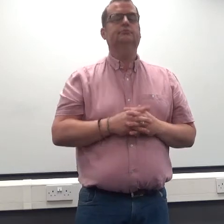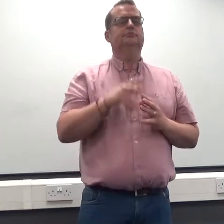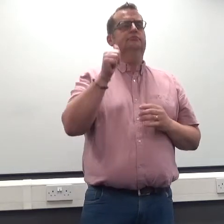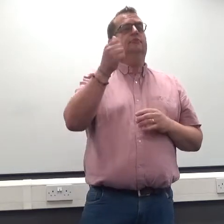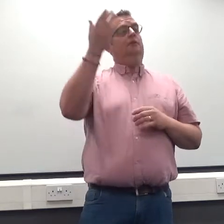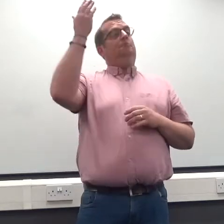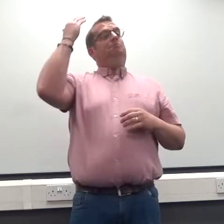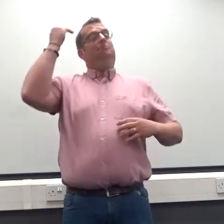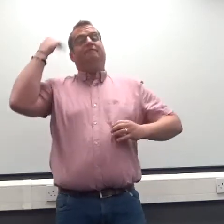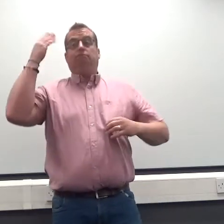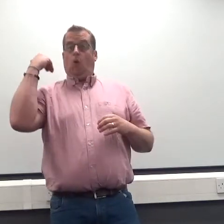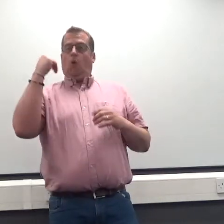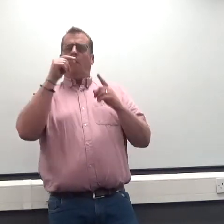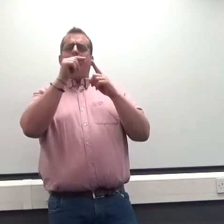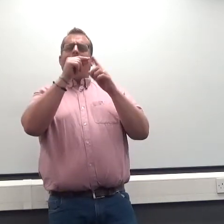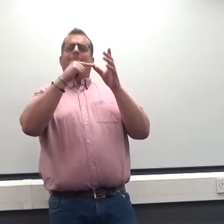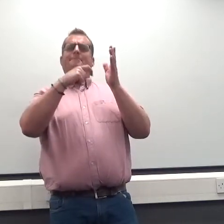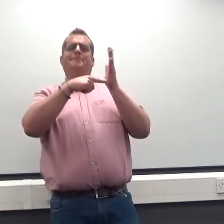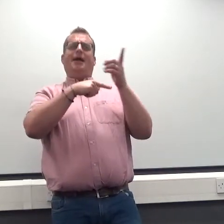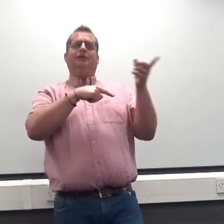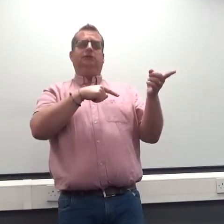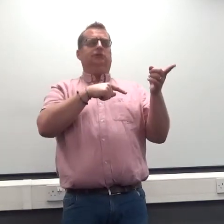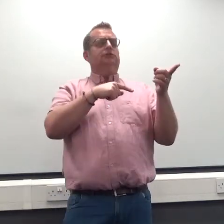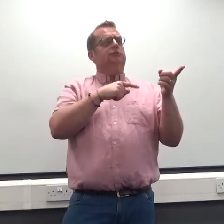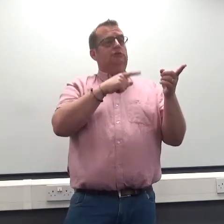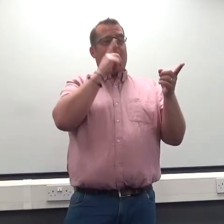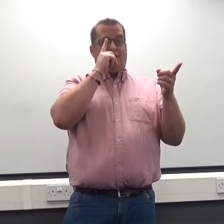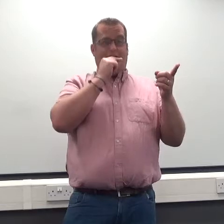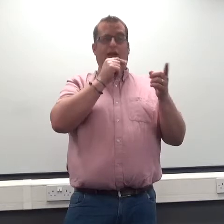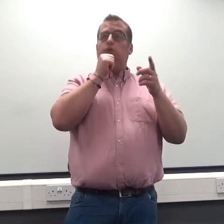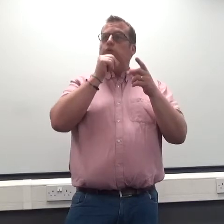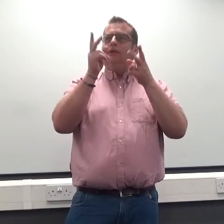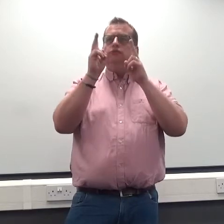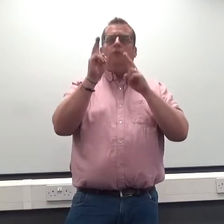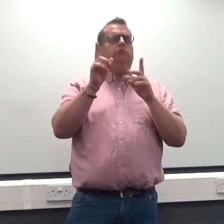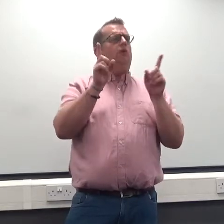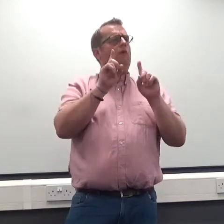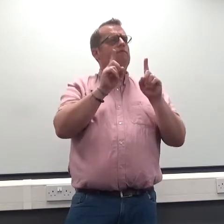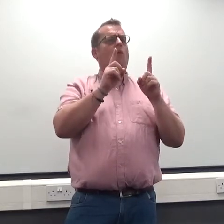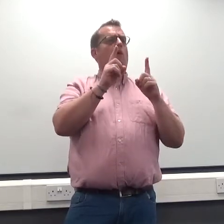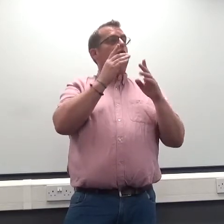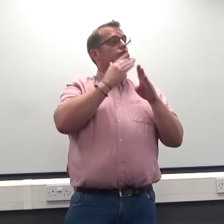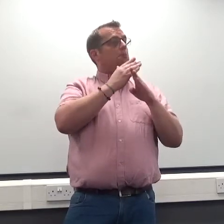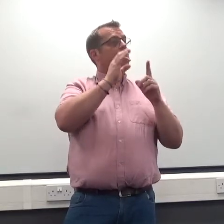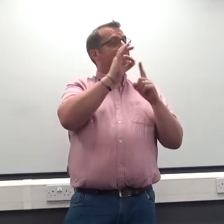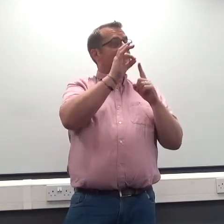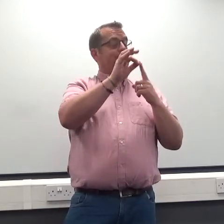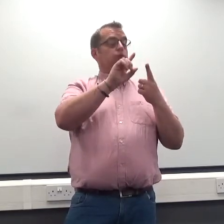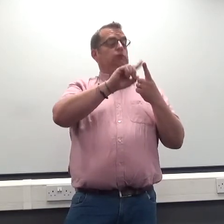that works. It was like, every £1 we'd given, we'd have to pay back £1.20. And just access to work really just didn't work with all of the cuts